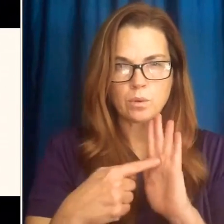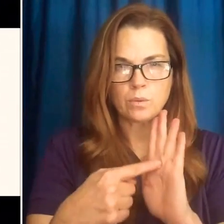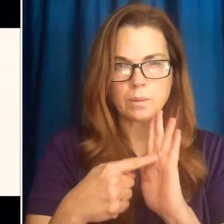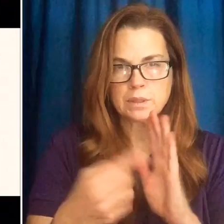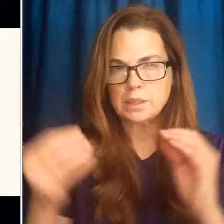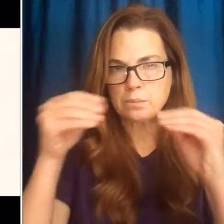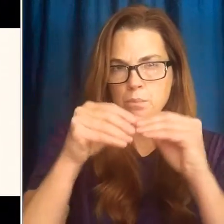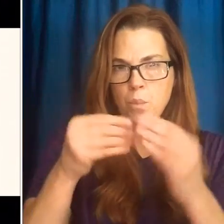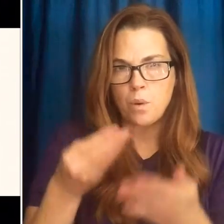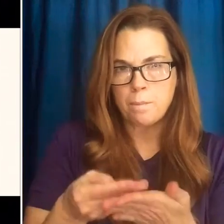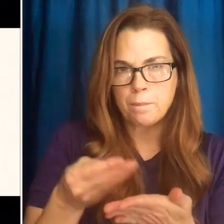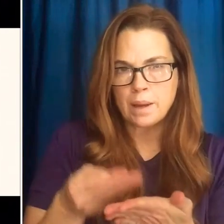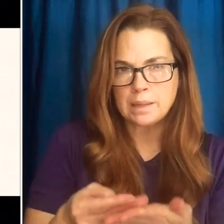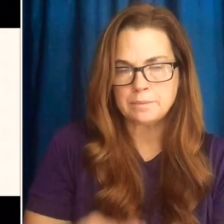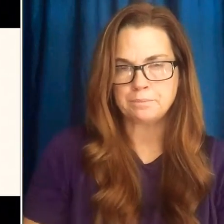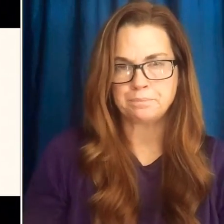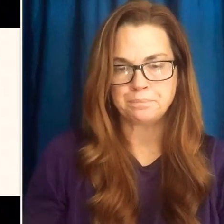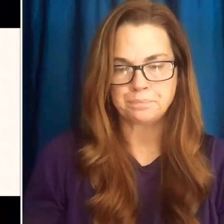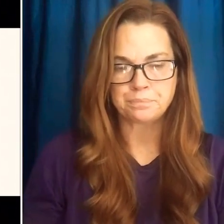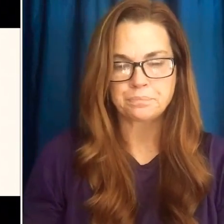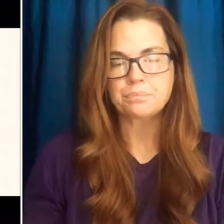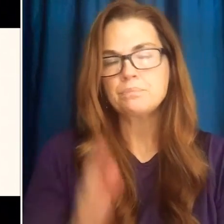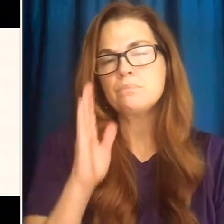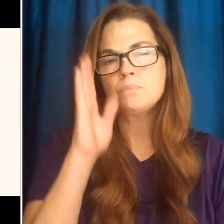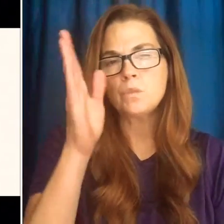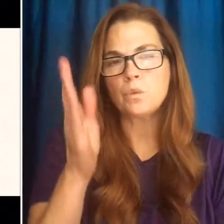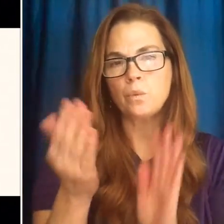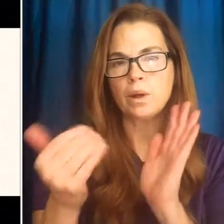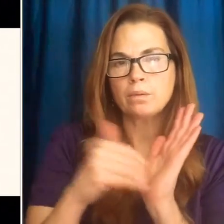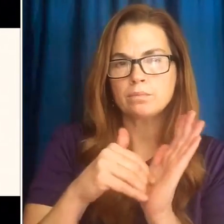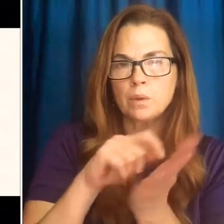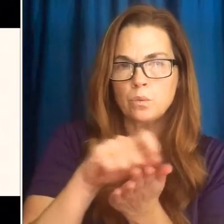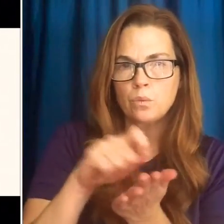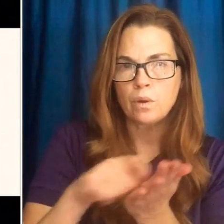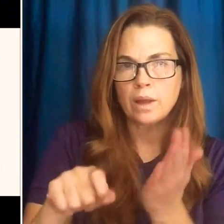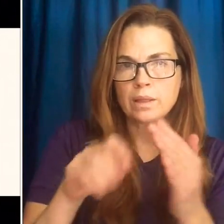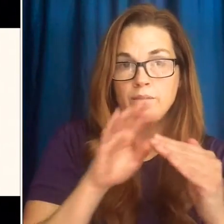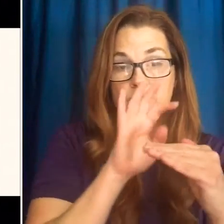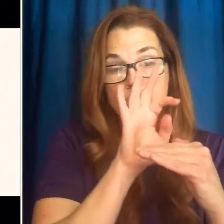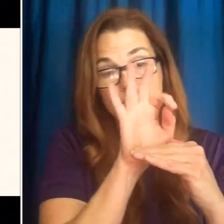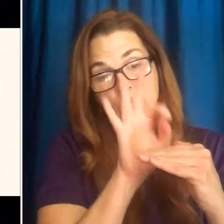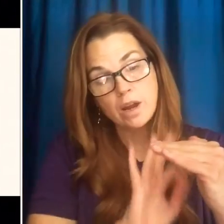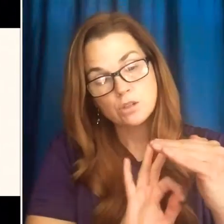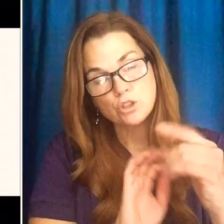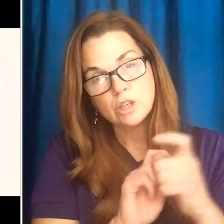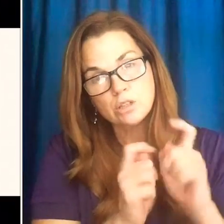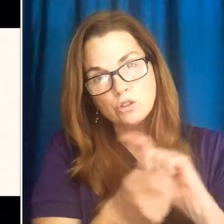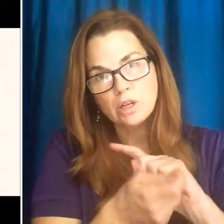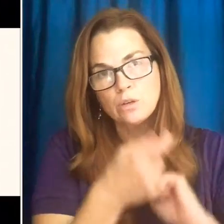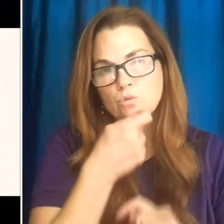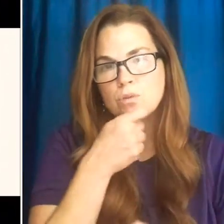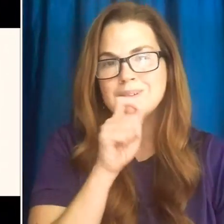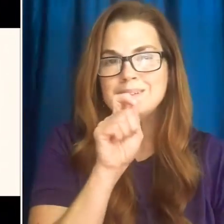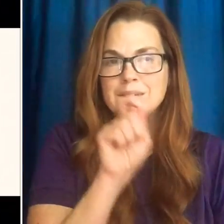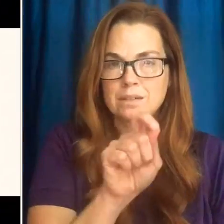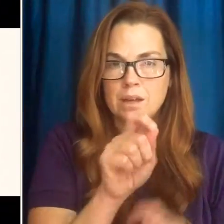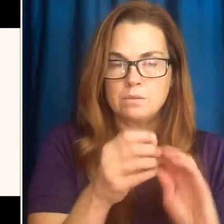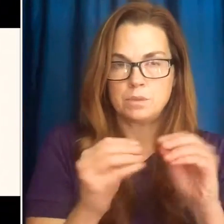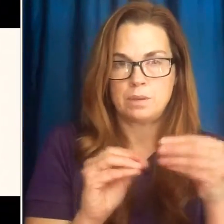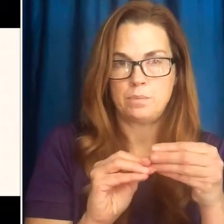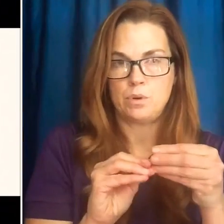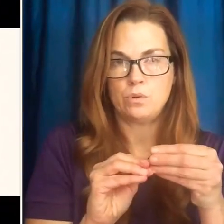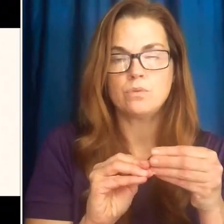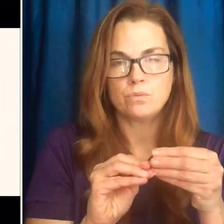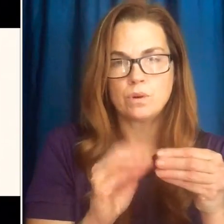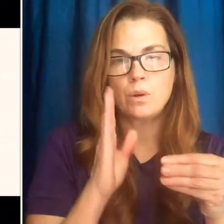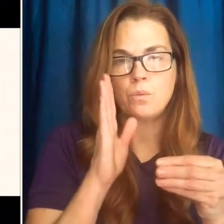as a decimal, so we can more easily make a direct comparison between these two values. How do I